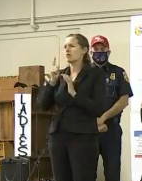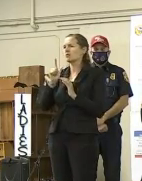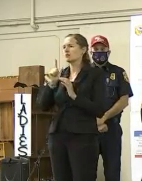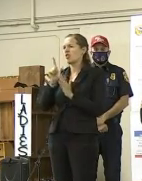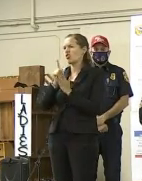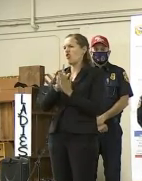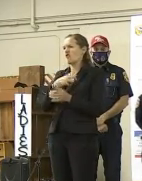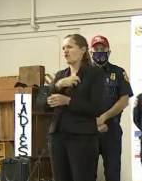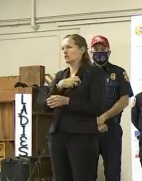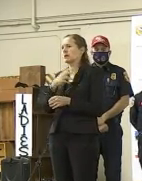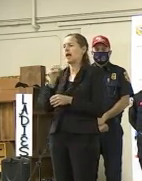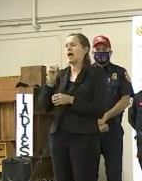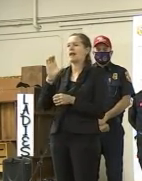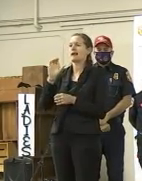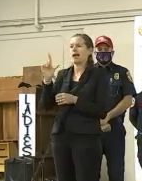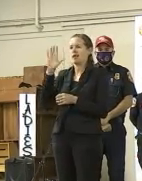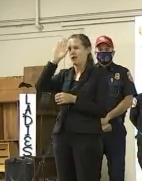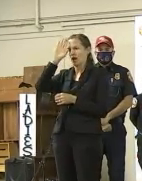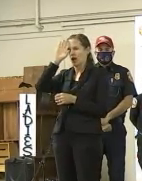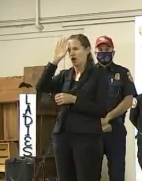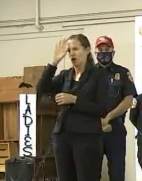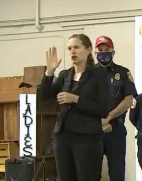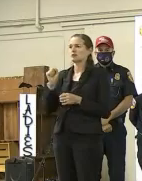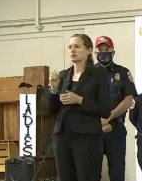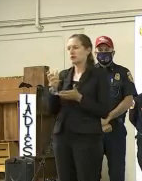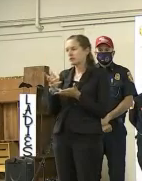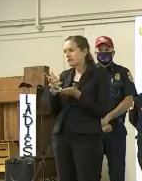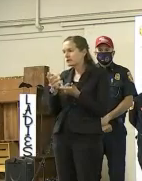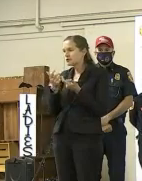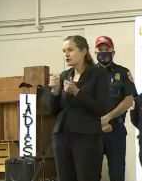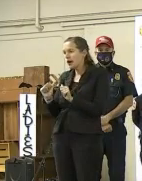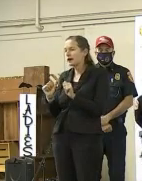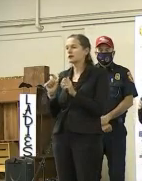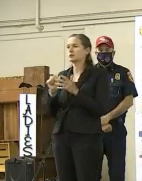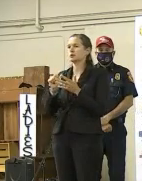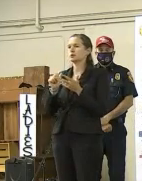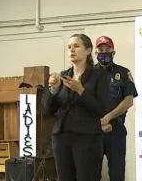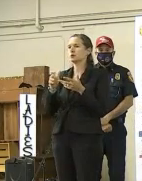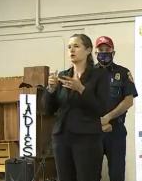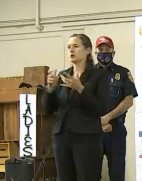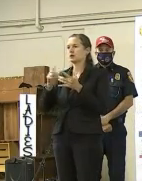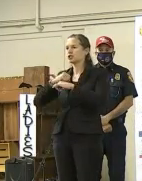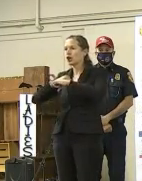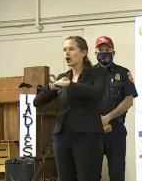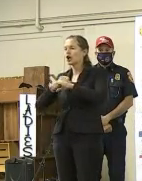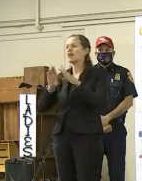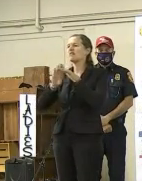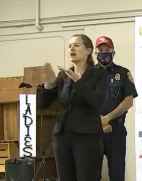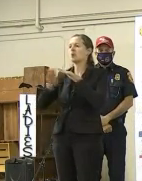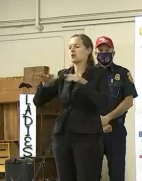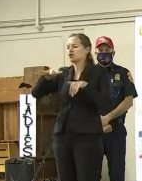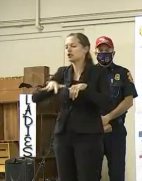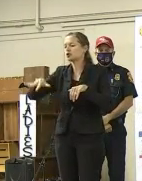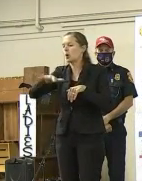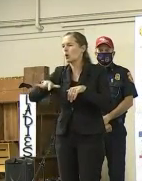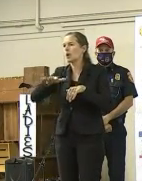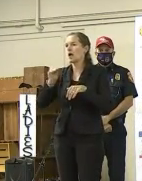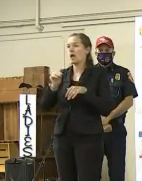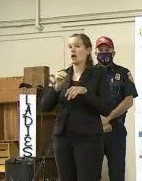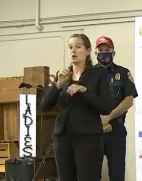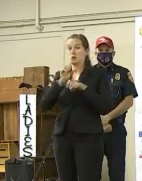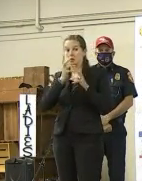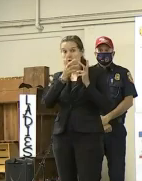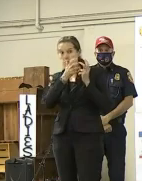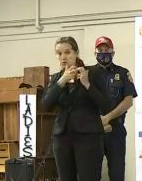closely with CAL FIRE as partners to hold evacuation zones and to work on repopulation and reentry